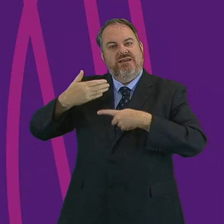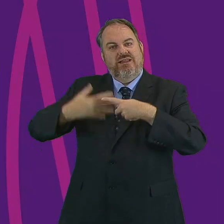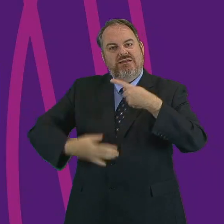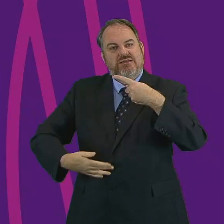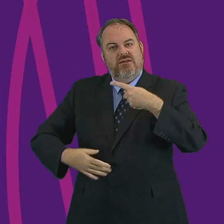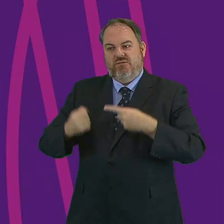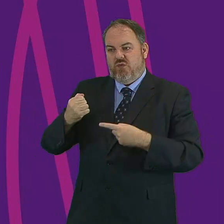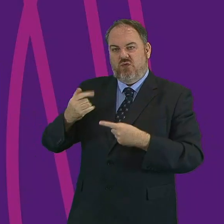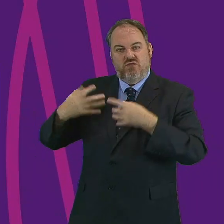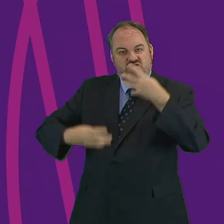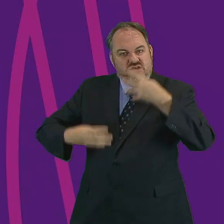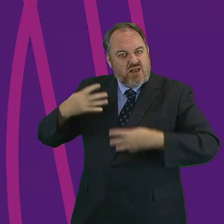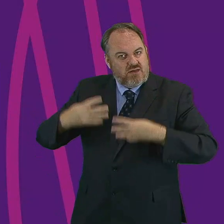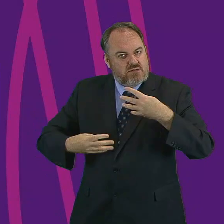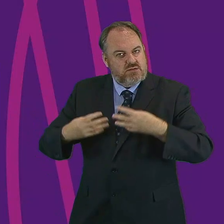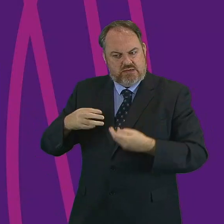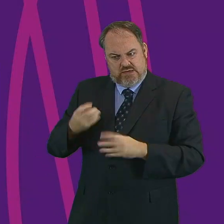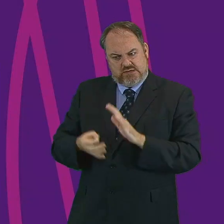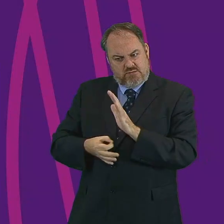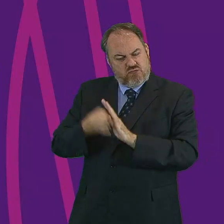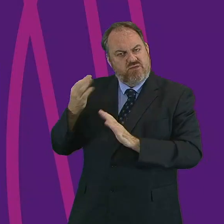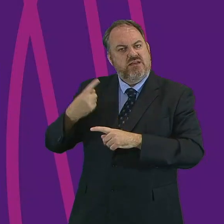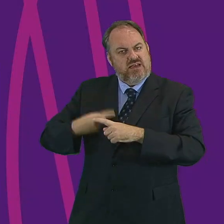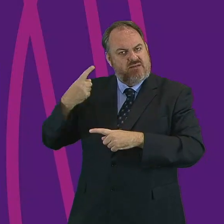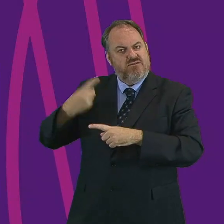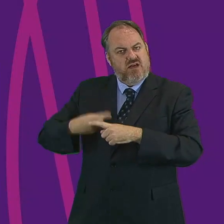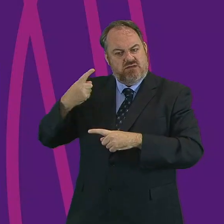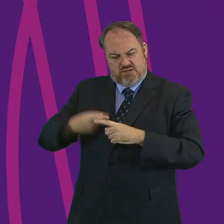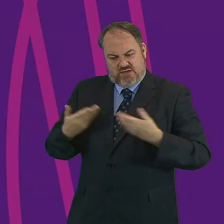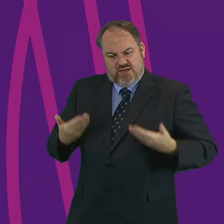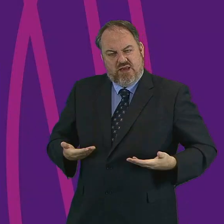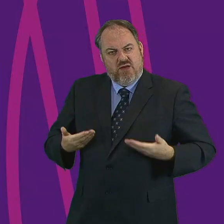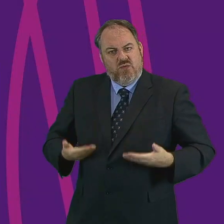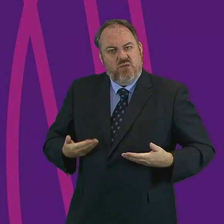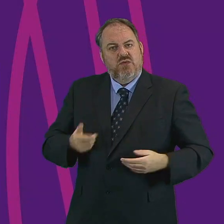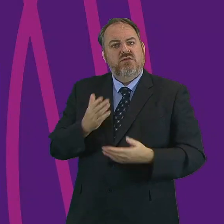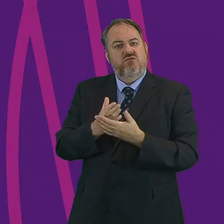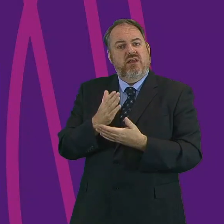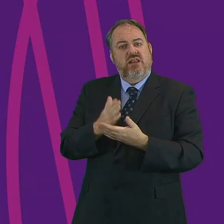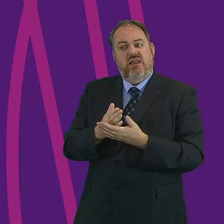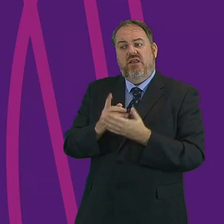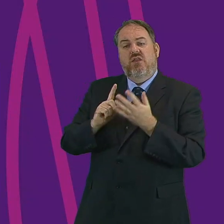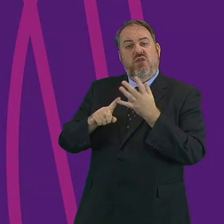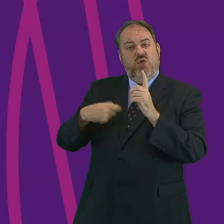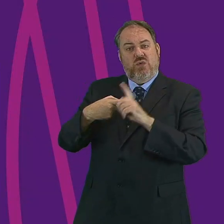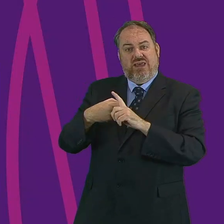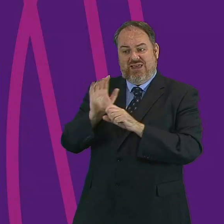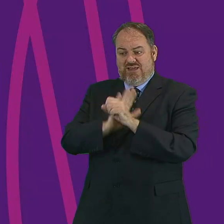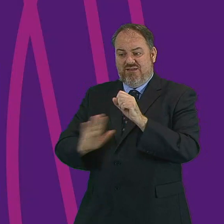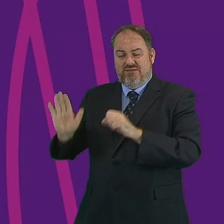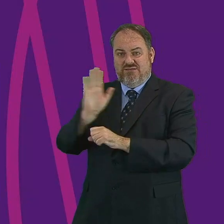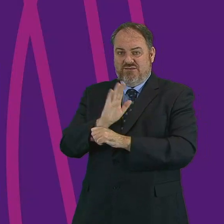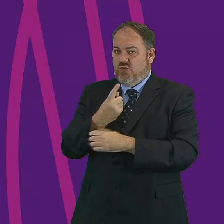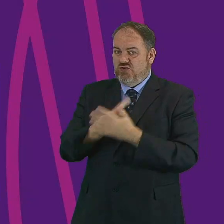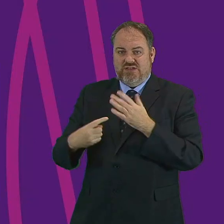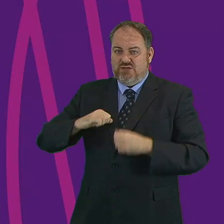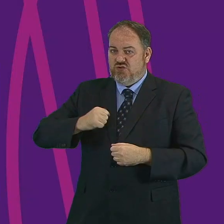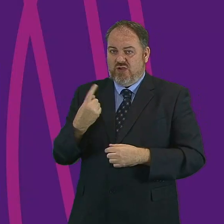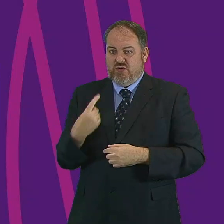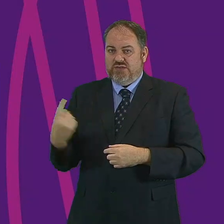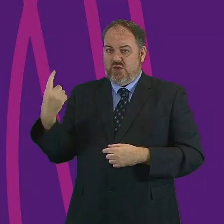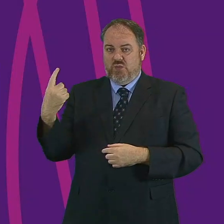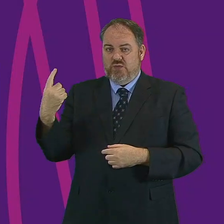received assurances that the access to testing, which has not been an issue in Scotland in the last few days, the way it has been in England, so